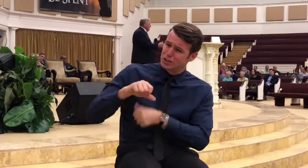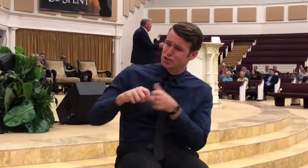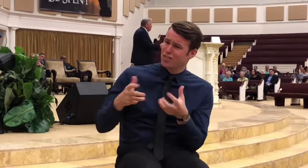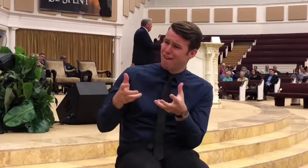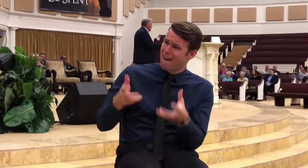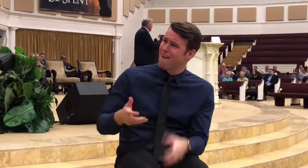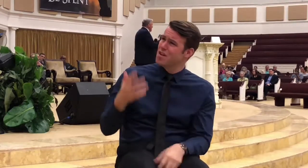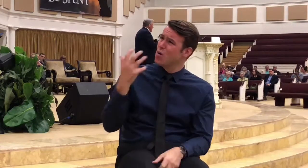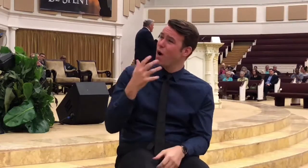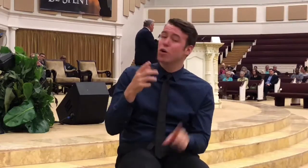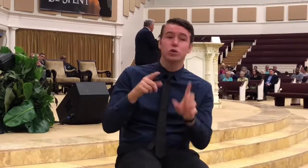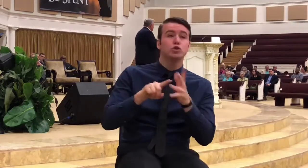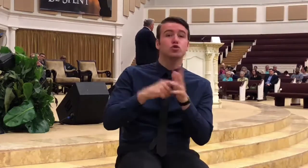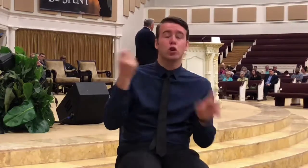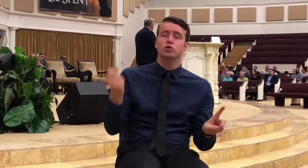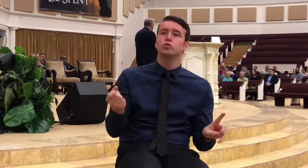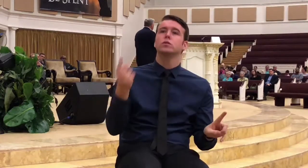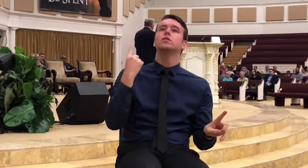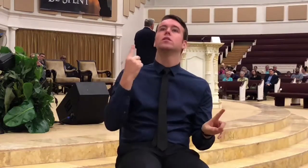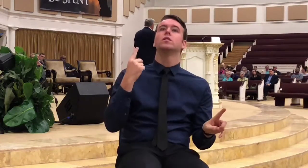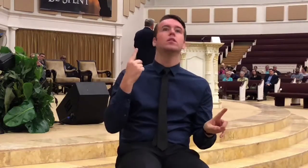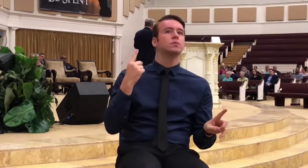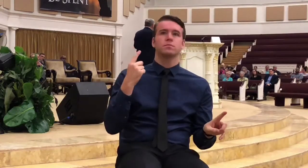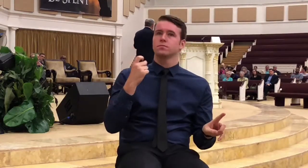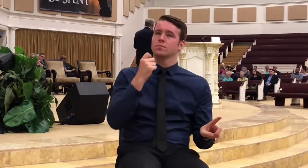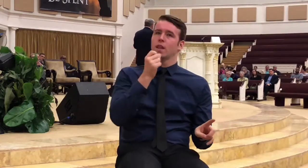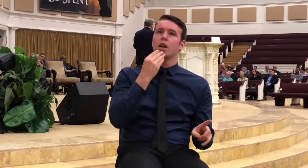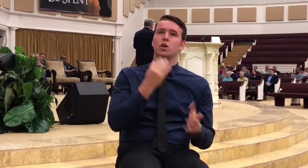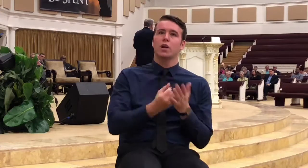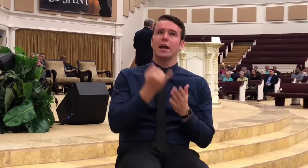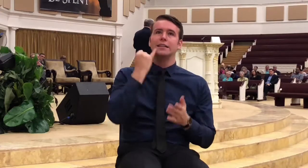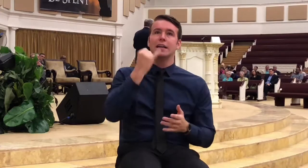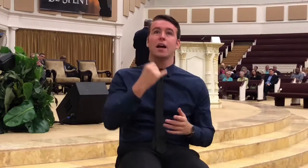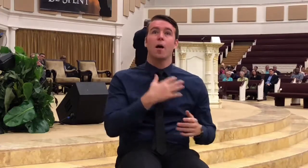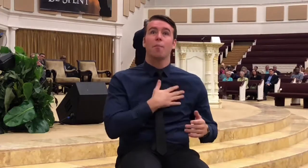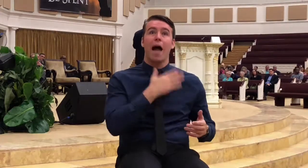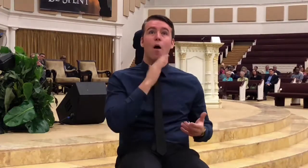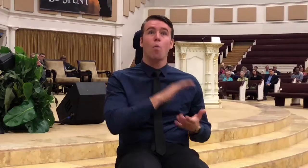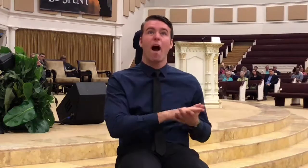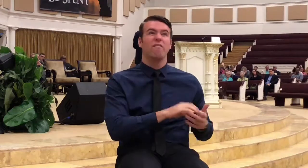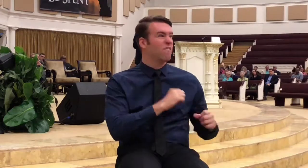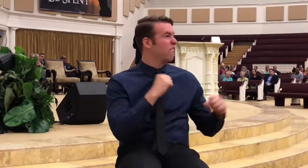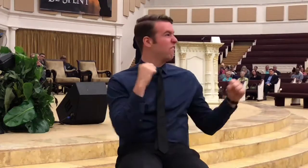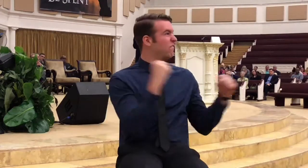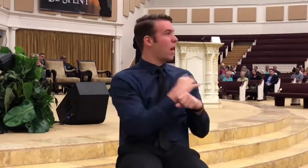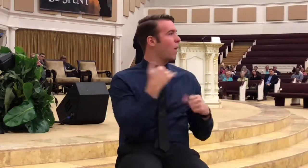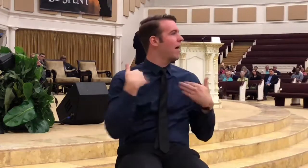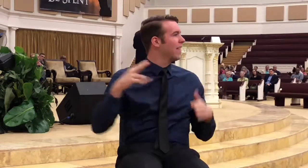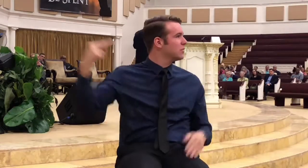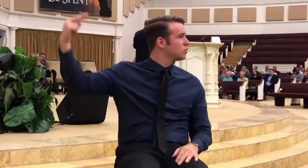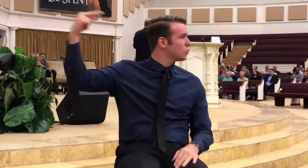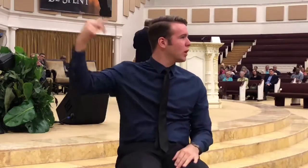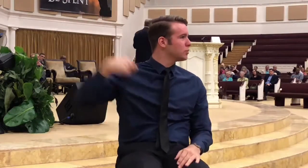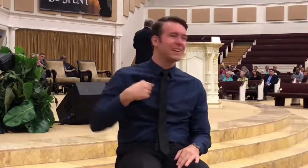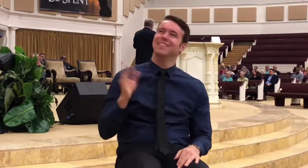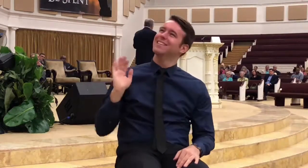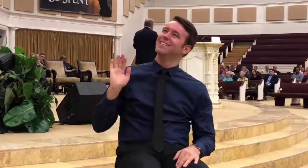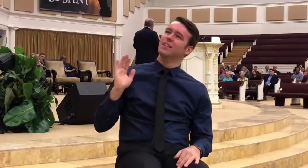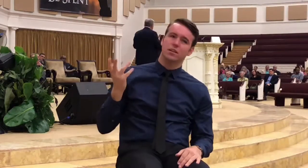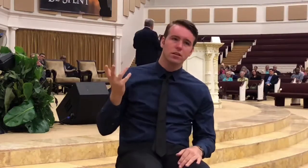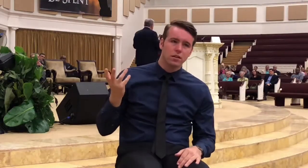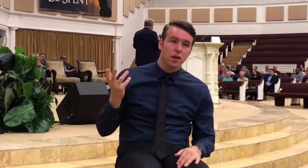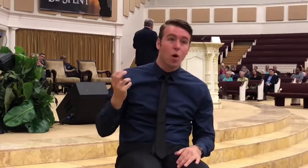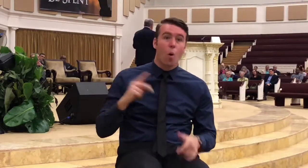then it makes you recognize that it's not a good idea to fight with my wife. Number one, the angels are watching me. Number